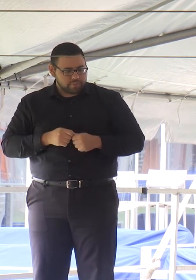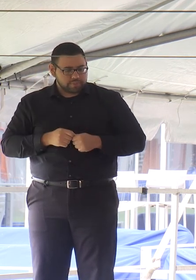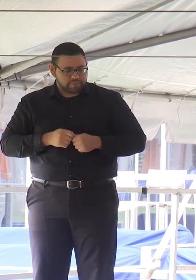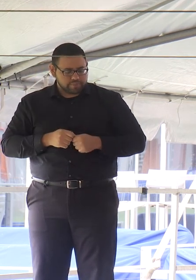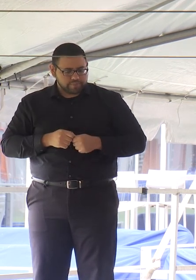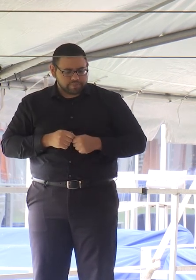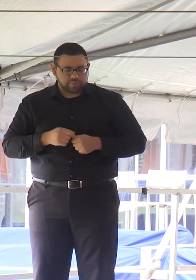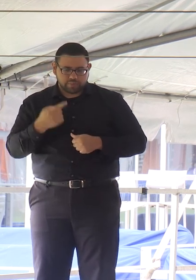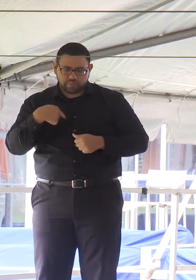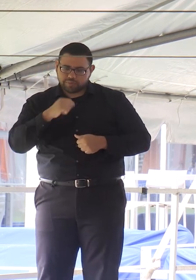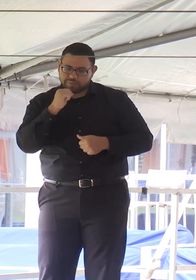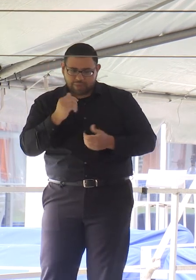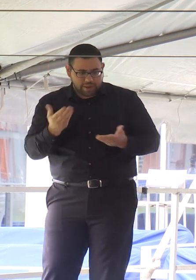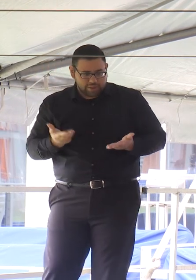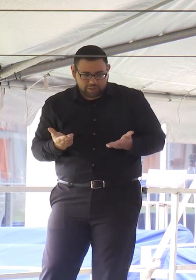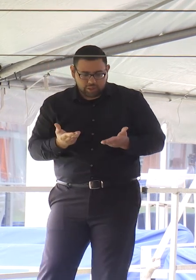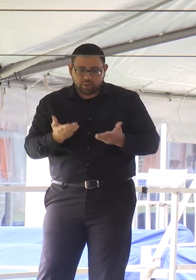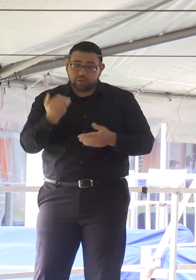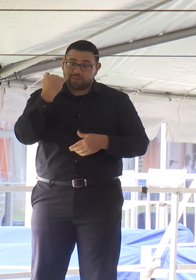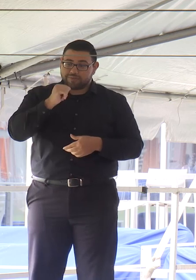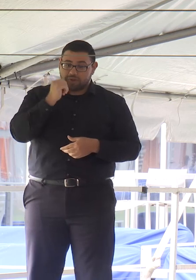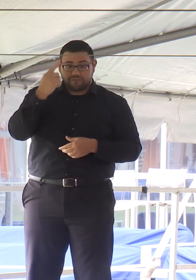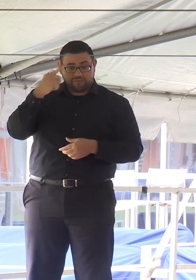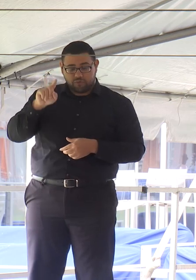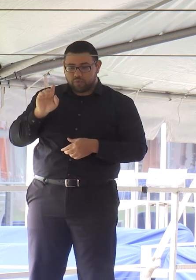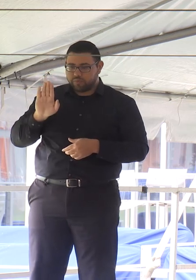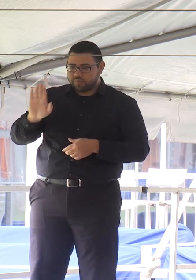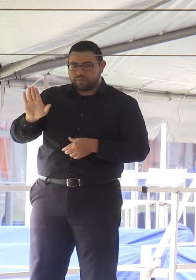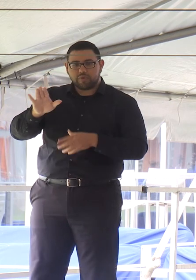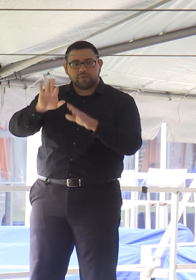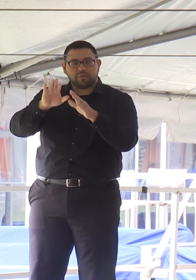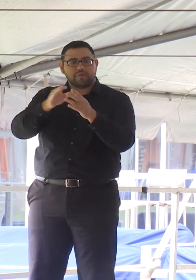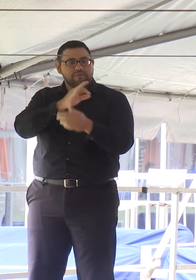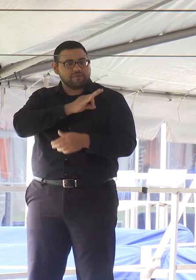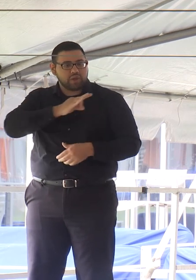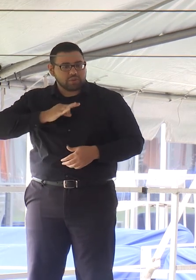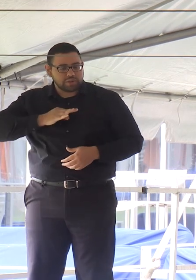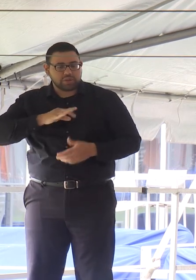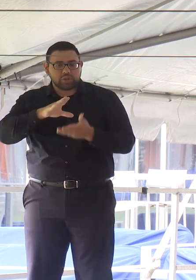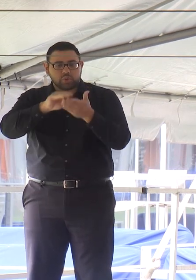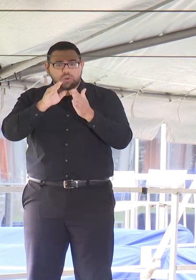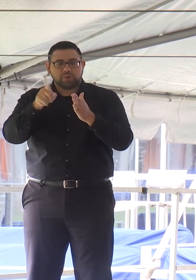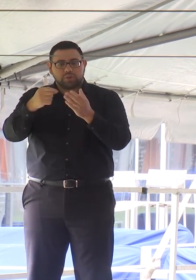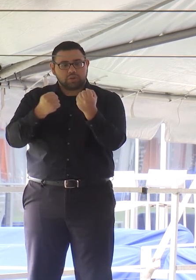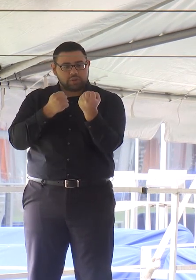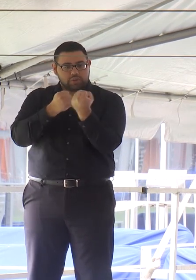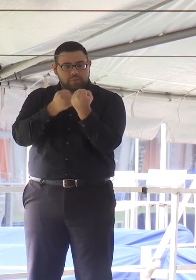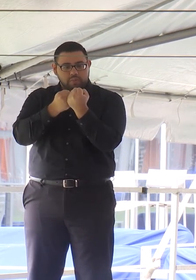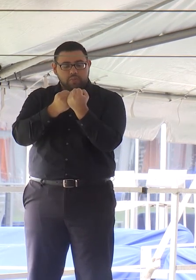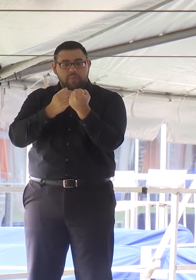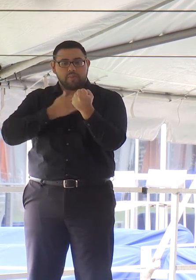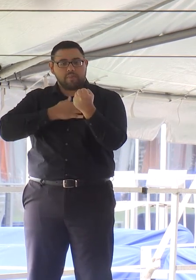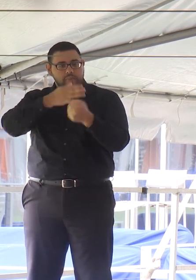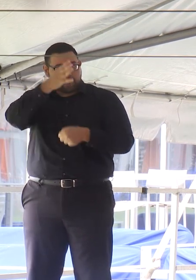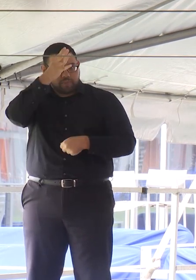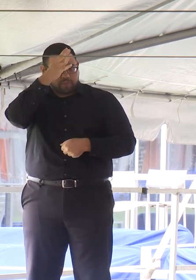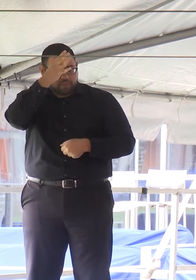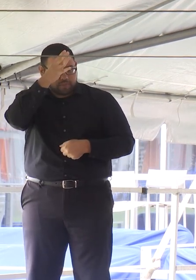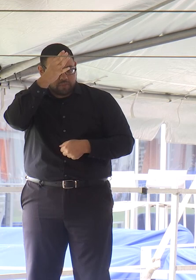And we would not be standing here today if it wasn't for the faculty and the students that supported my